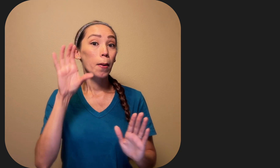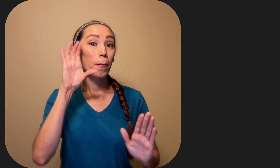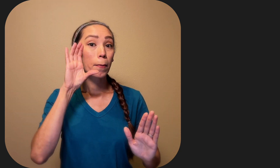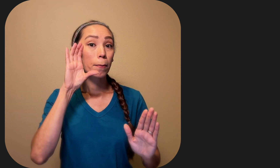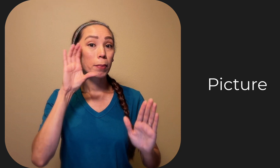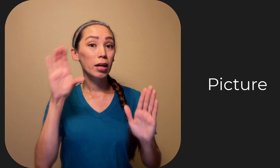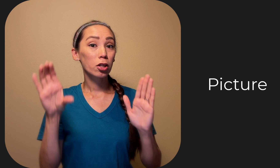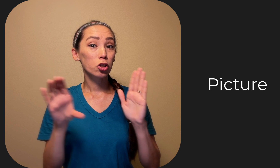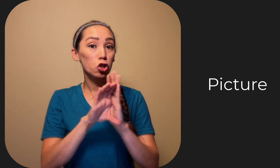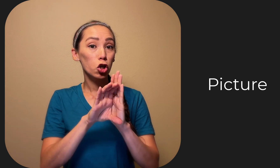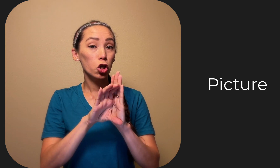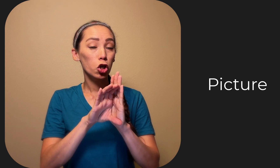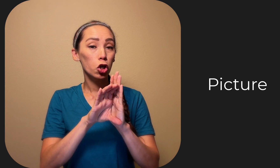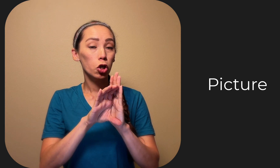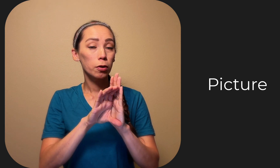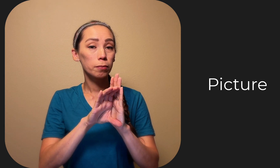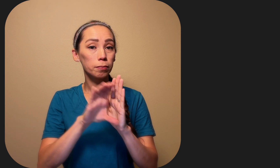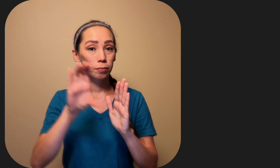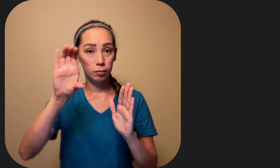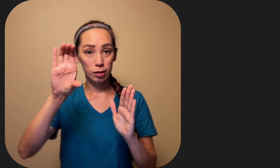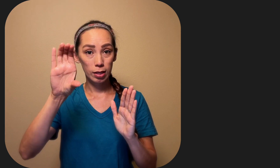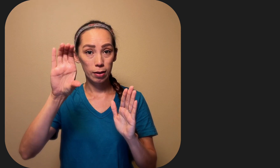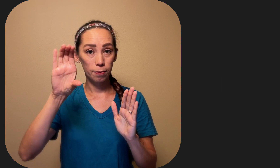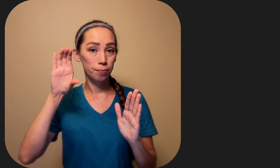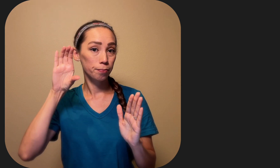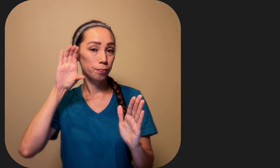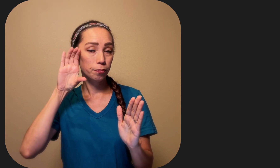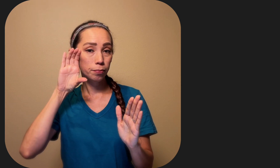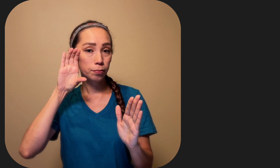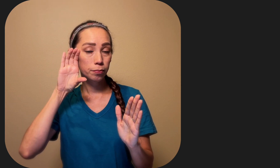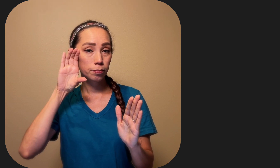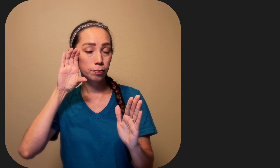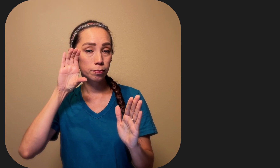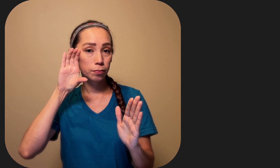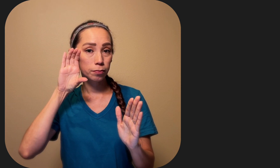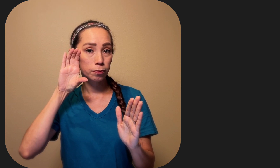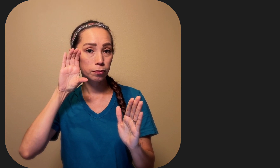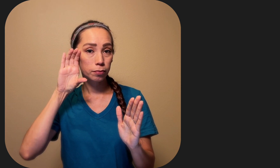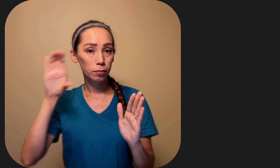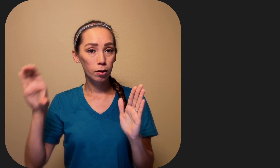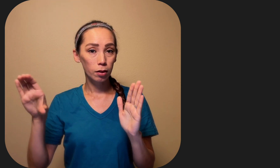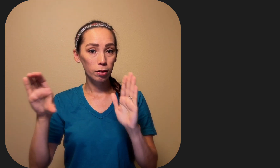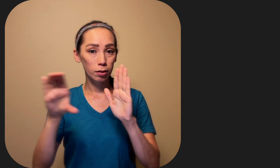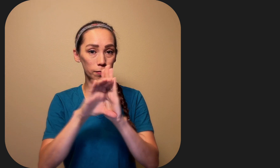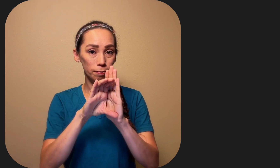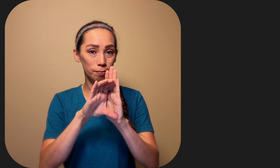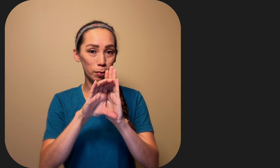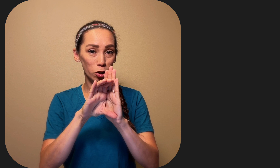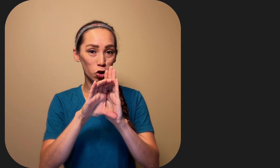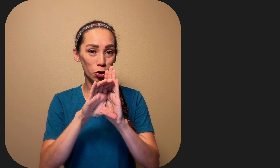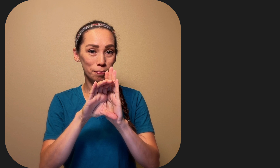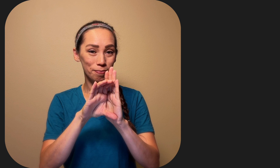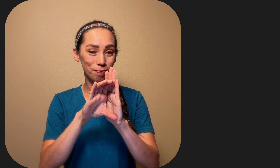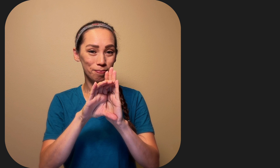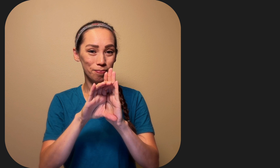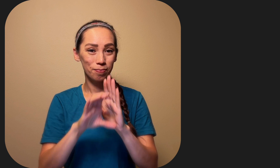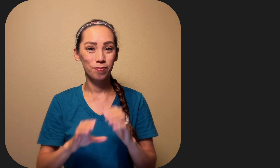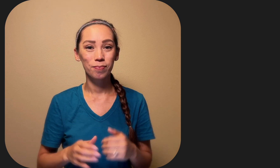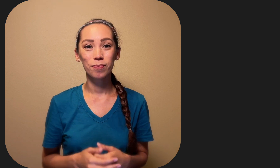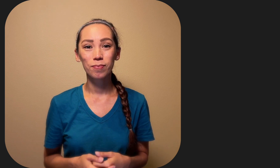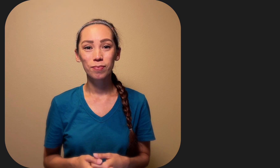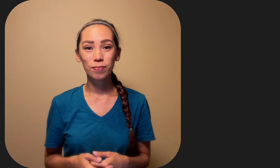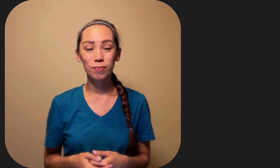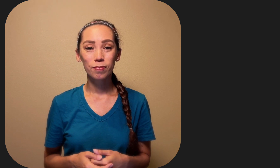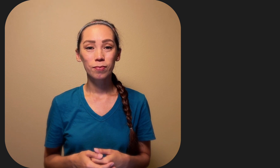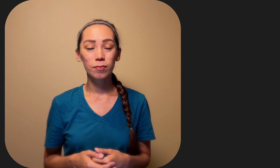Next word is picture. So picture, you would take your C and then you would put it onto your other hand.